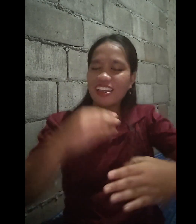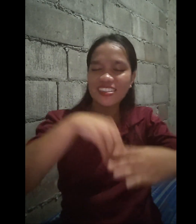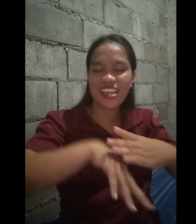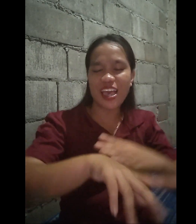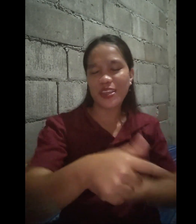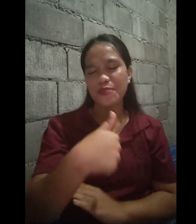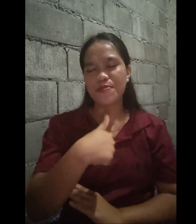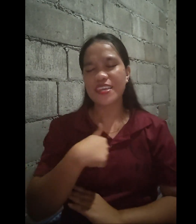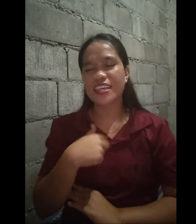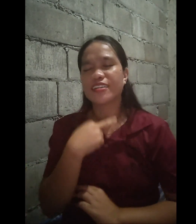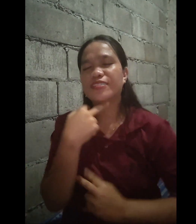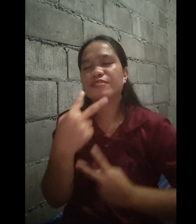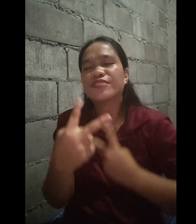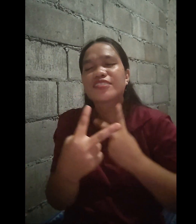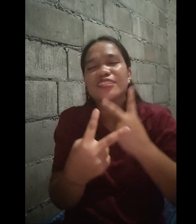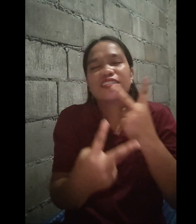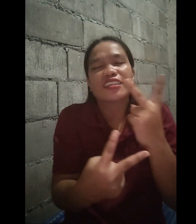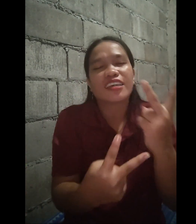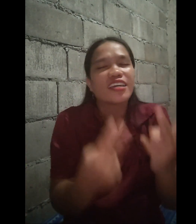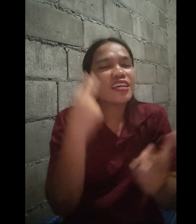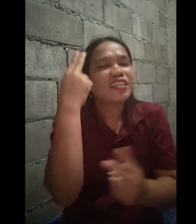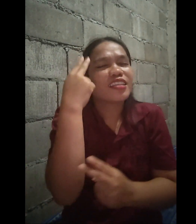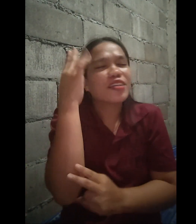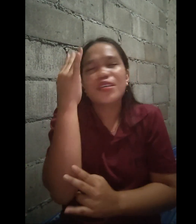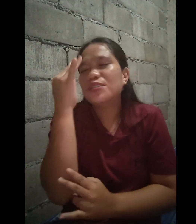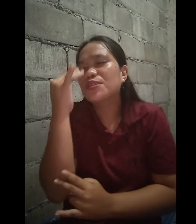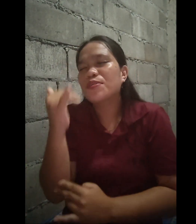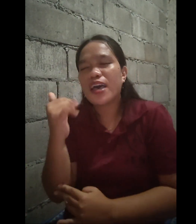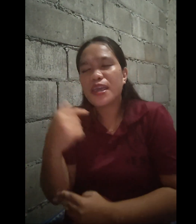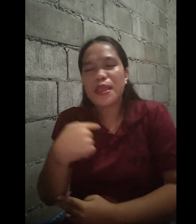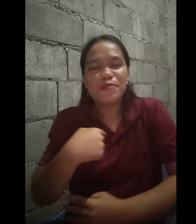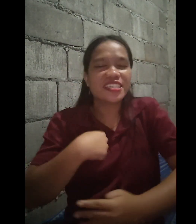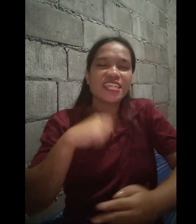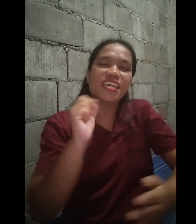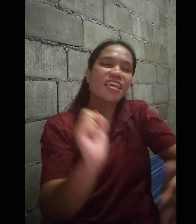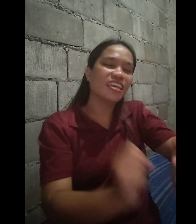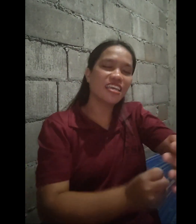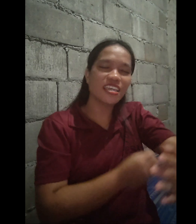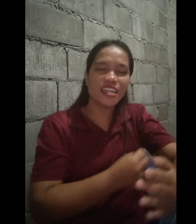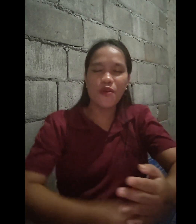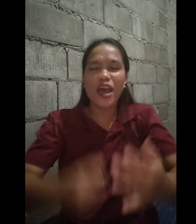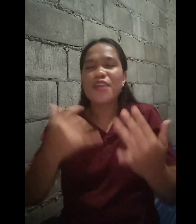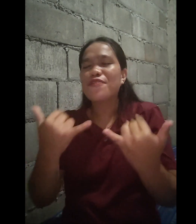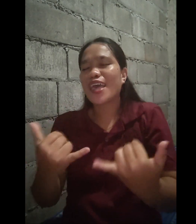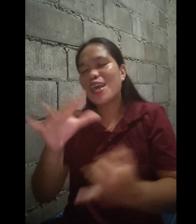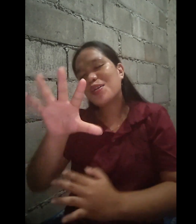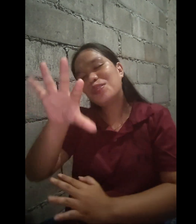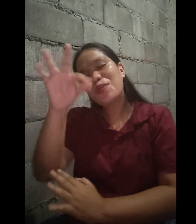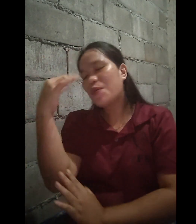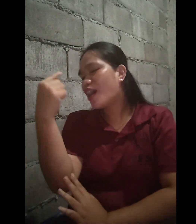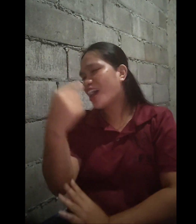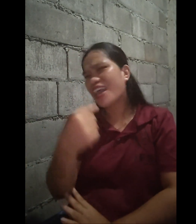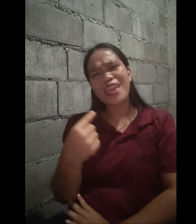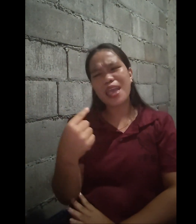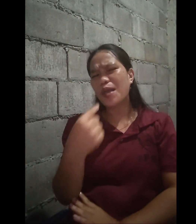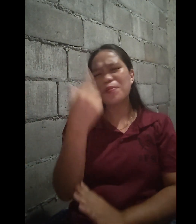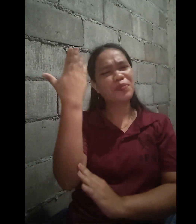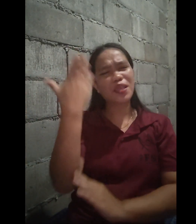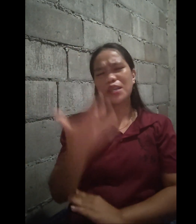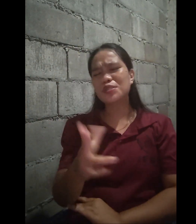I'm singing. I need to find you. I need to find you. You're the missing piece.